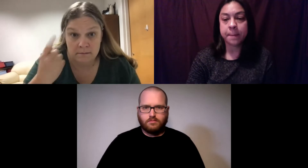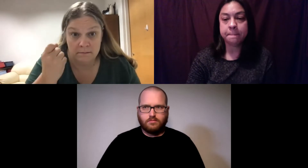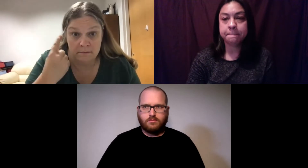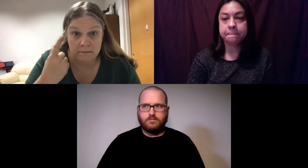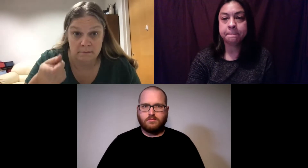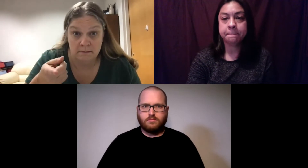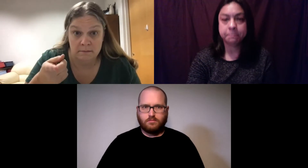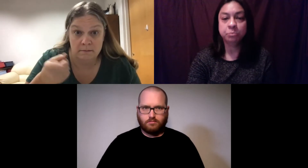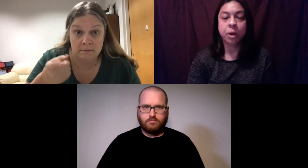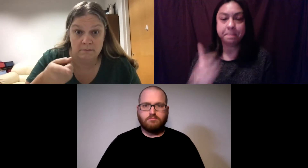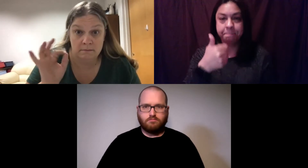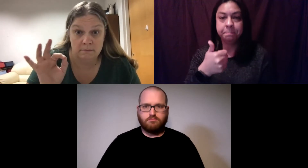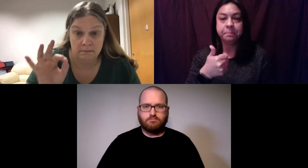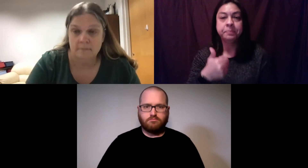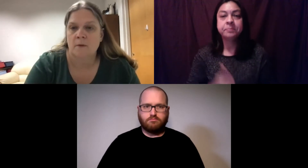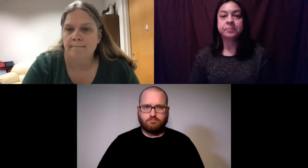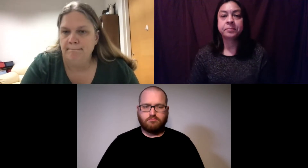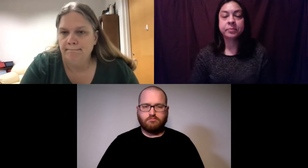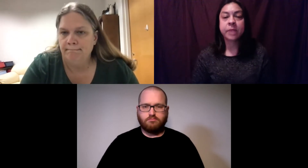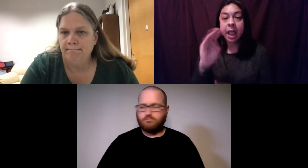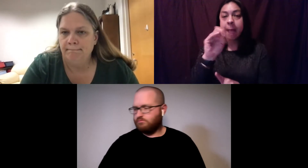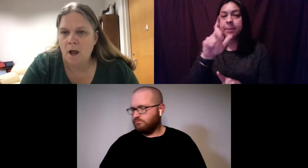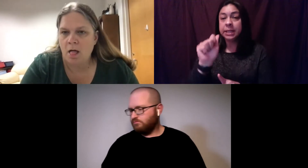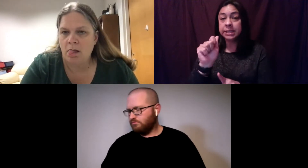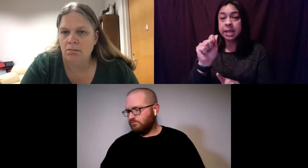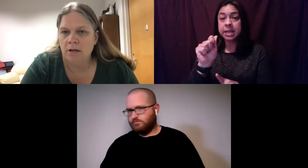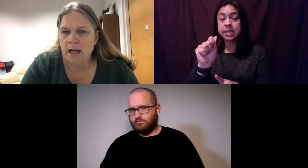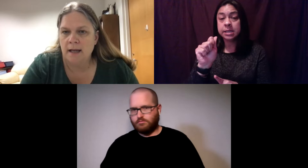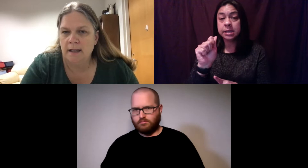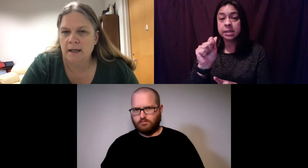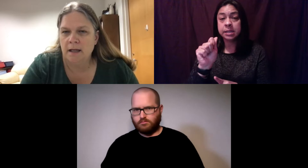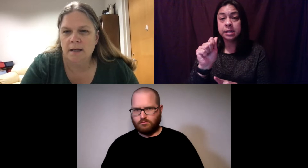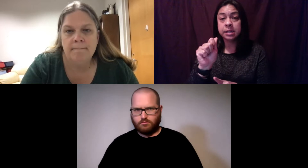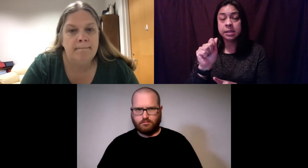okay. Right. And Melissa